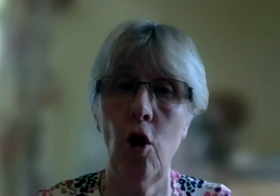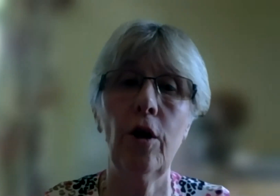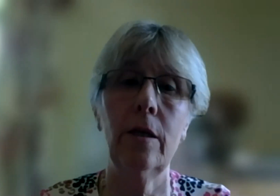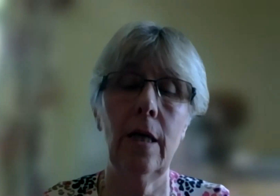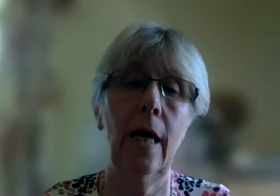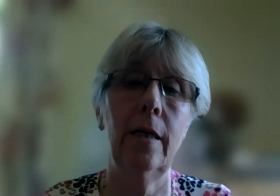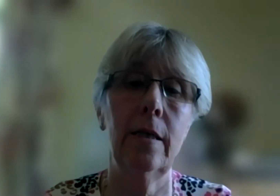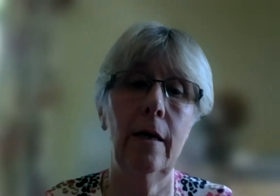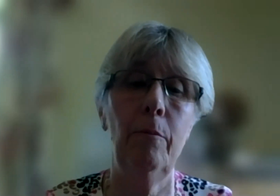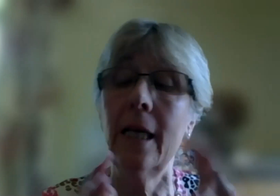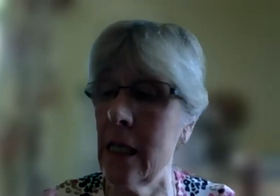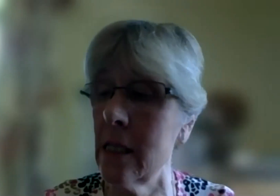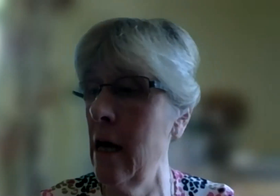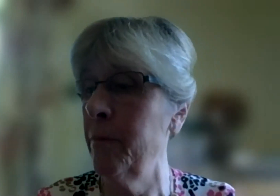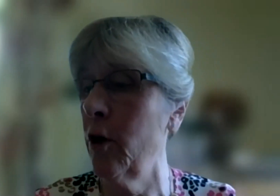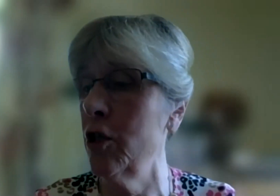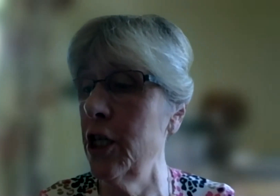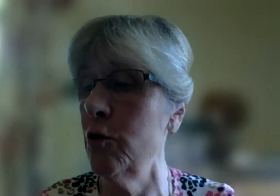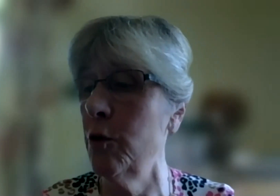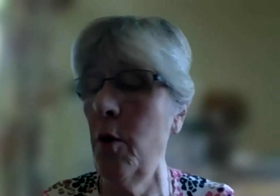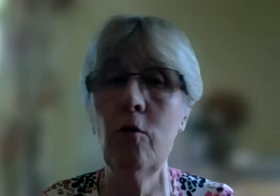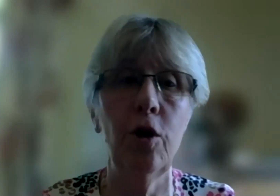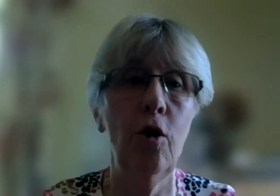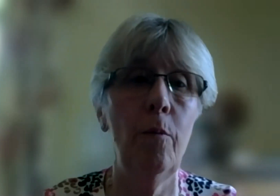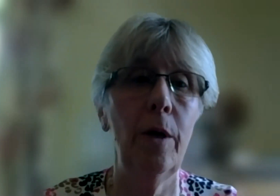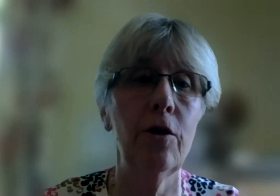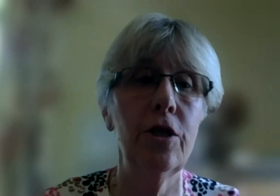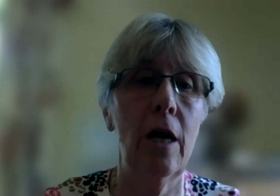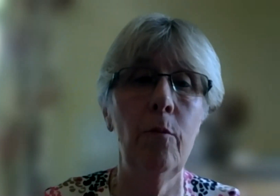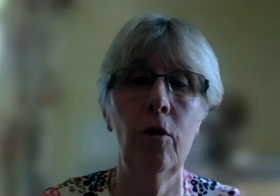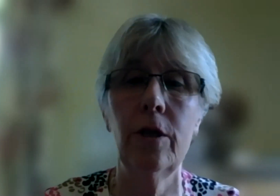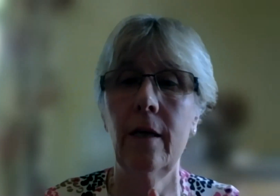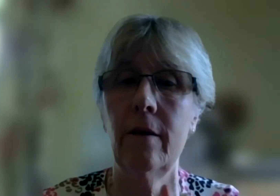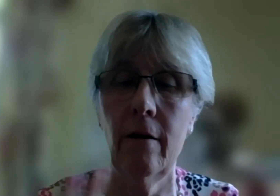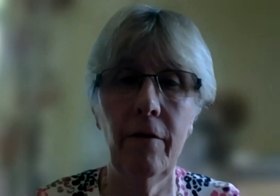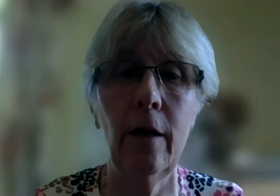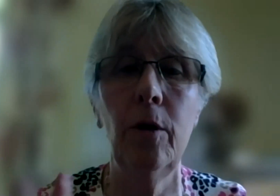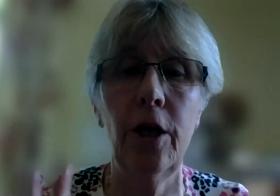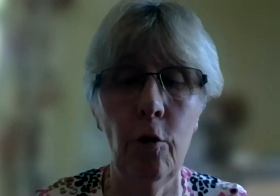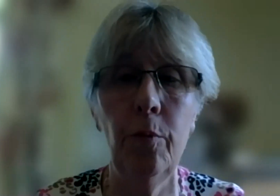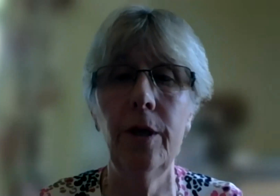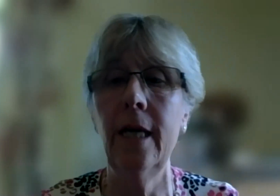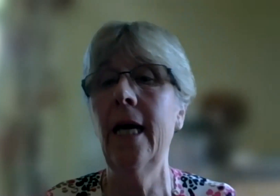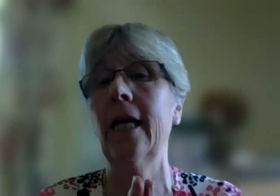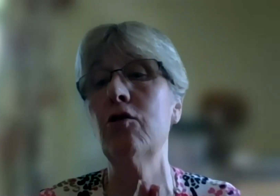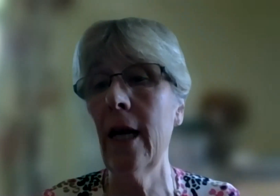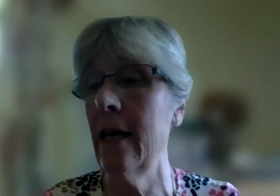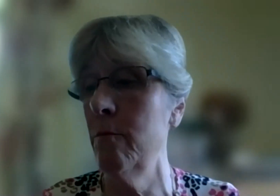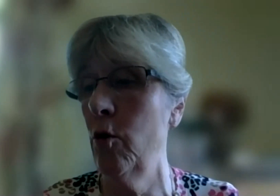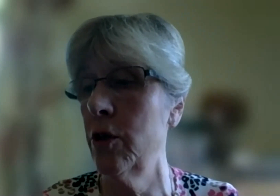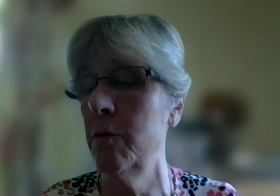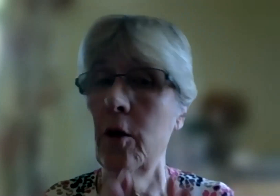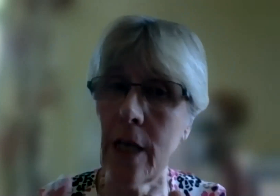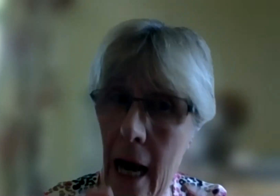who joined. And please continue to pose your comments on the Jamboard. They're available and open. It's